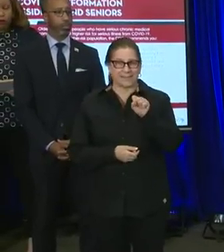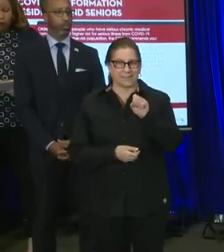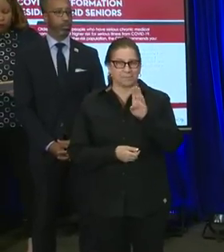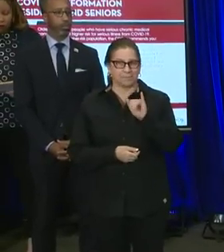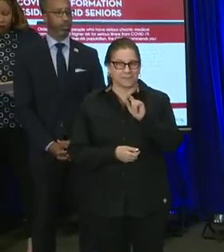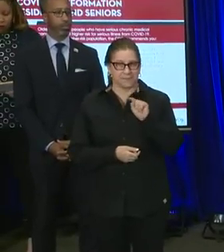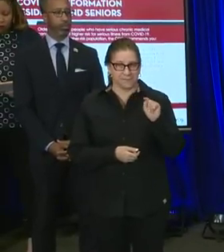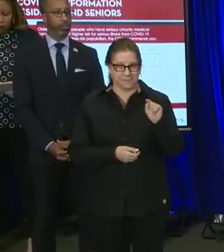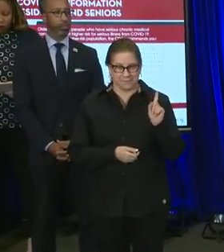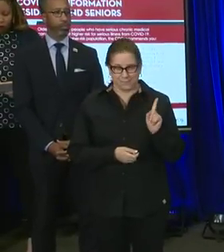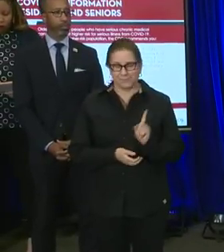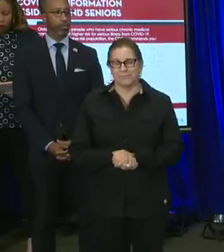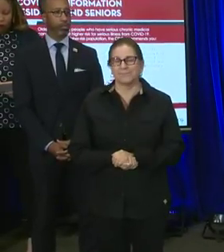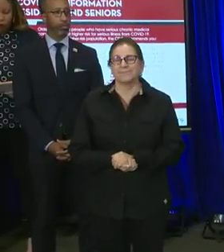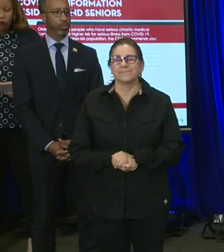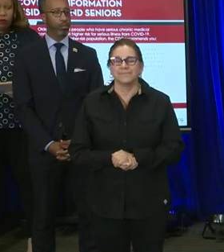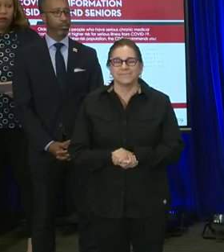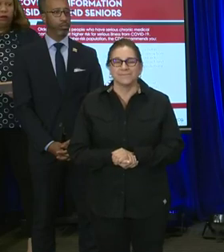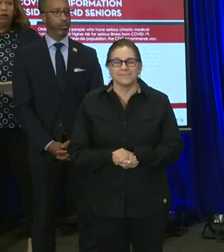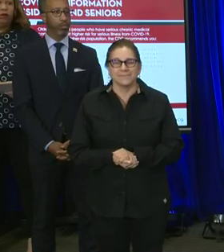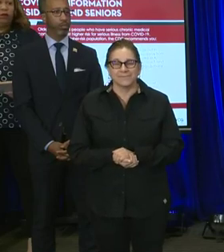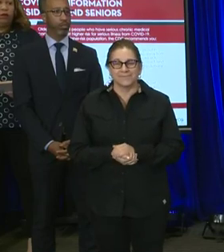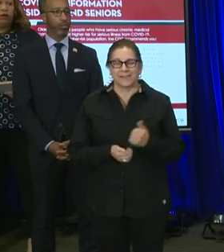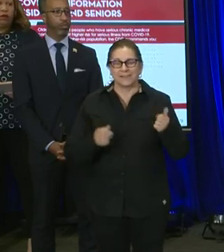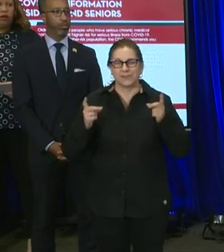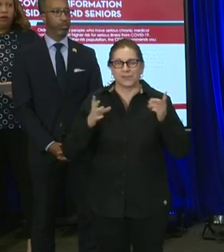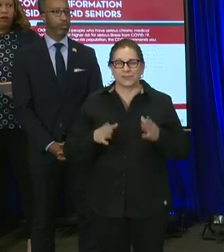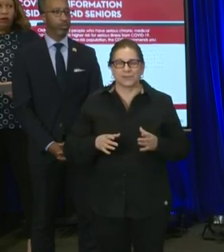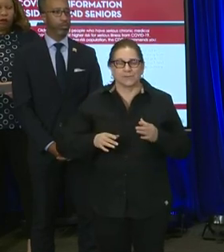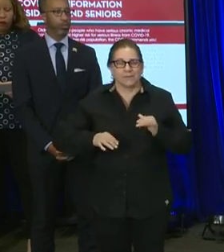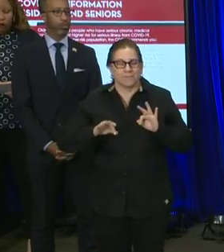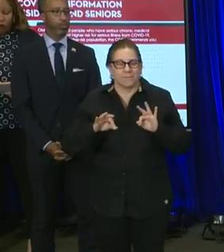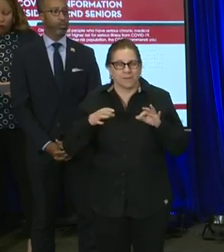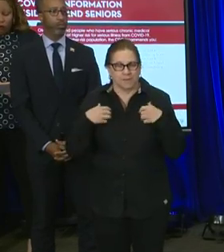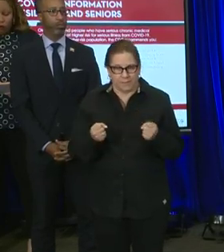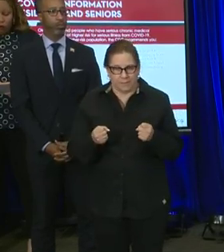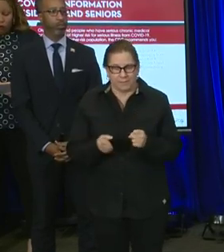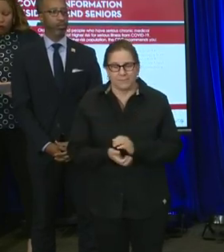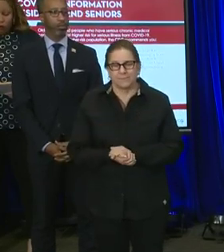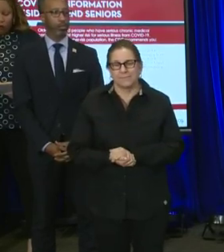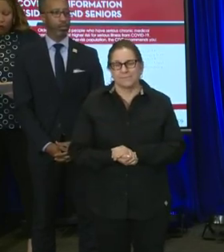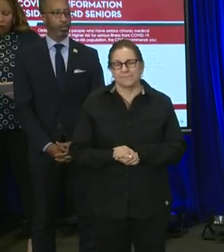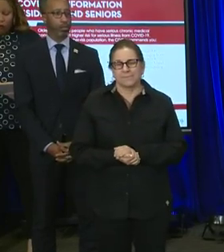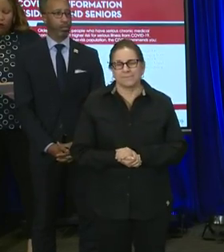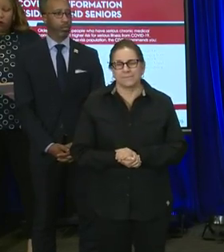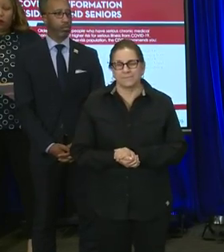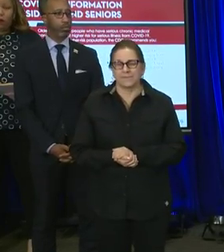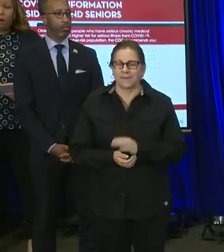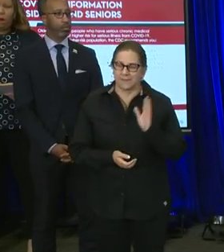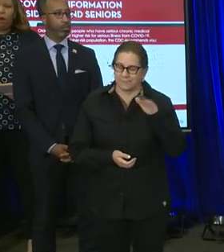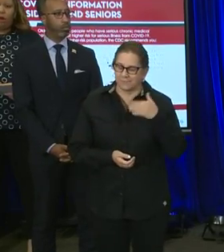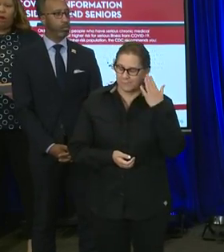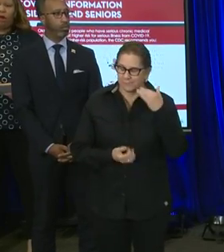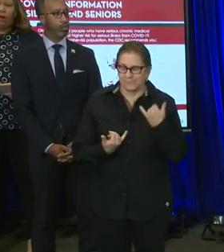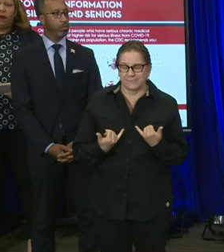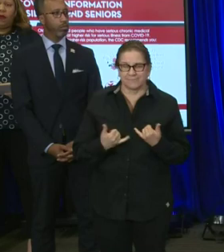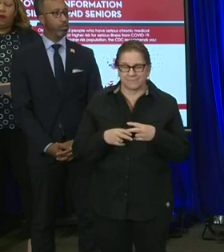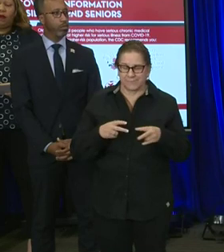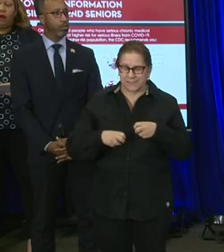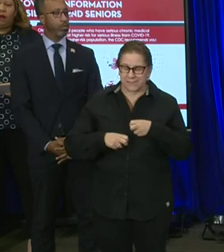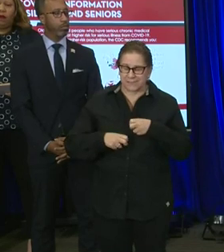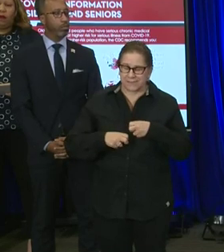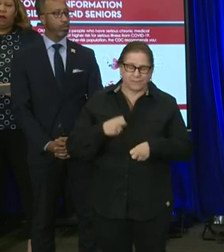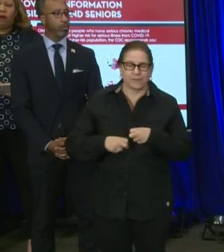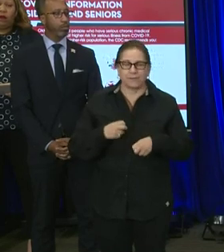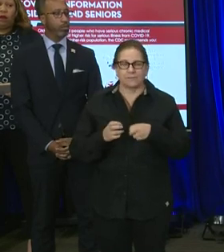Thank you, Director Rodriguez, and thank you, Mayor Bowser, for your continued leadership during this most difficult time. I'd first like to express my